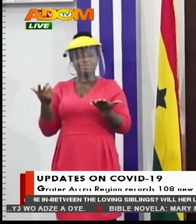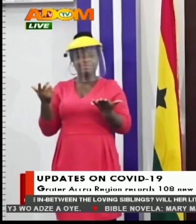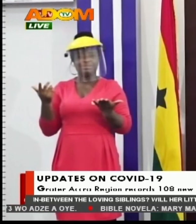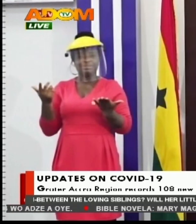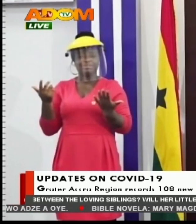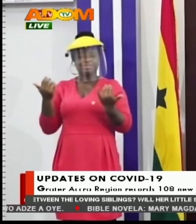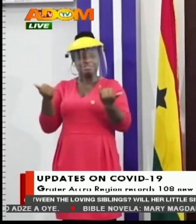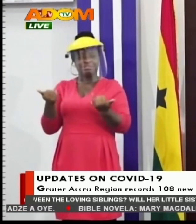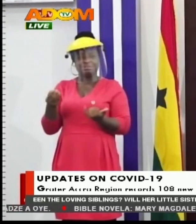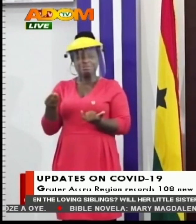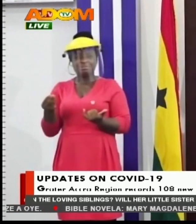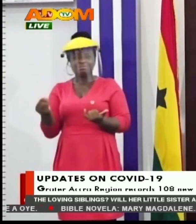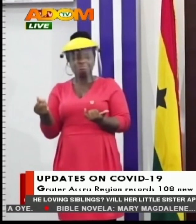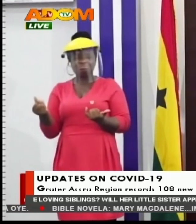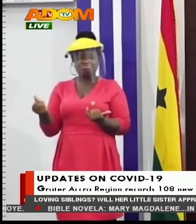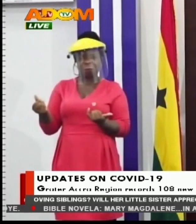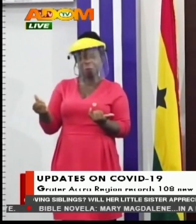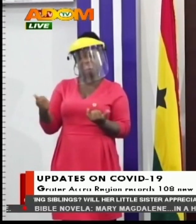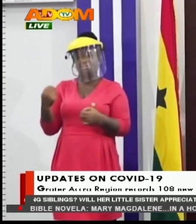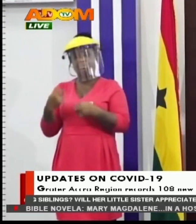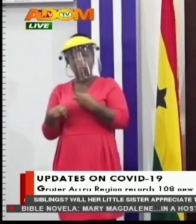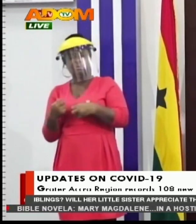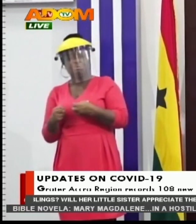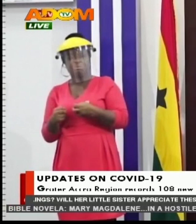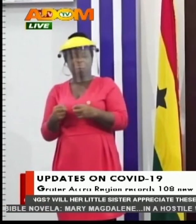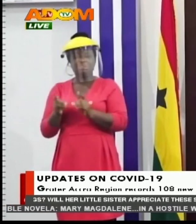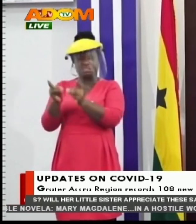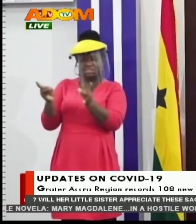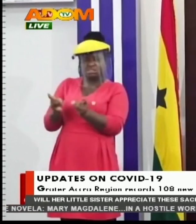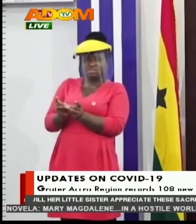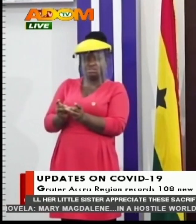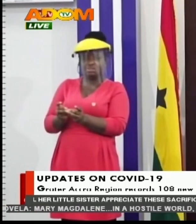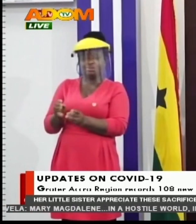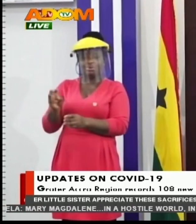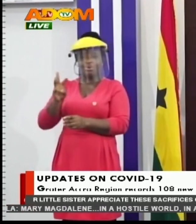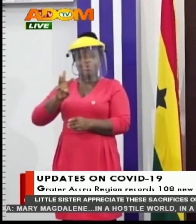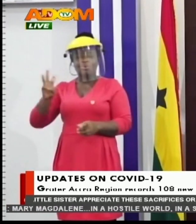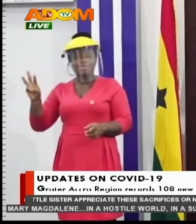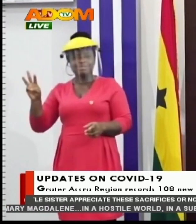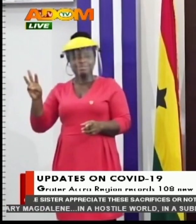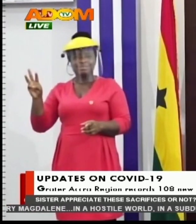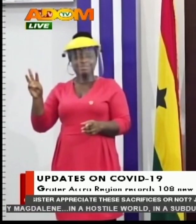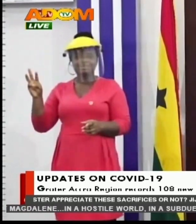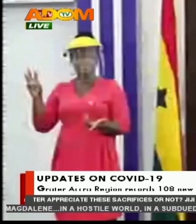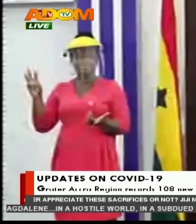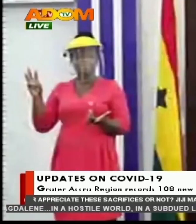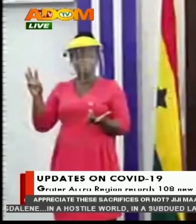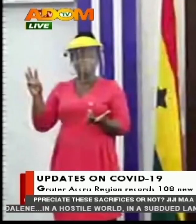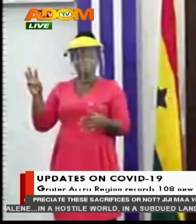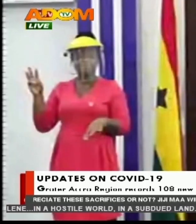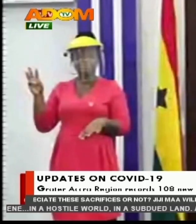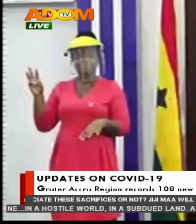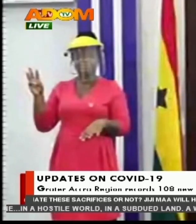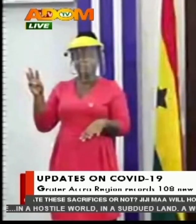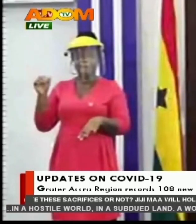we are looking at. And of course, Greater Accra carries the largest burden, mainly in the Accra Metro and its environments. You see that if